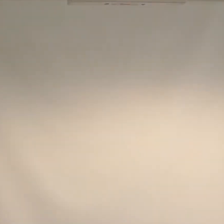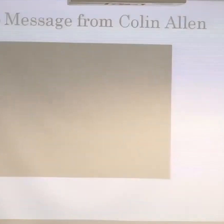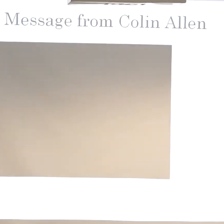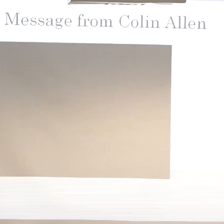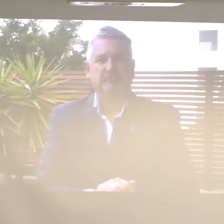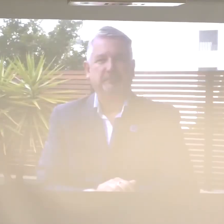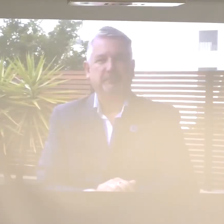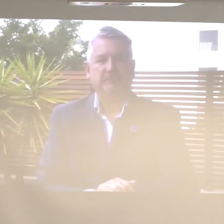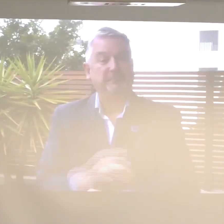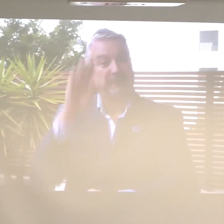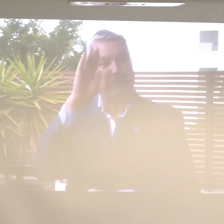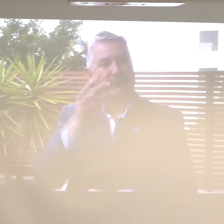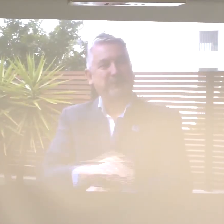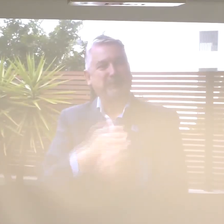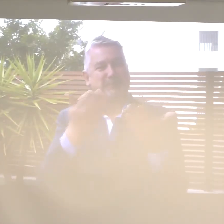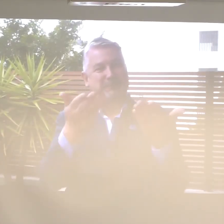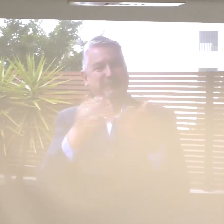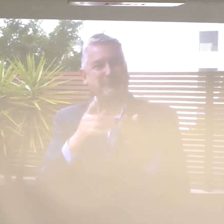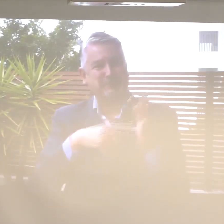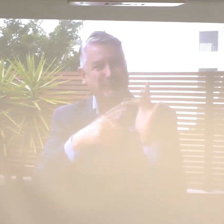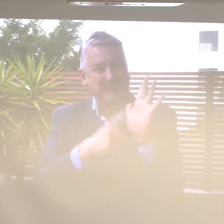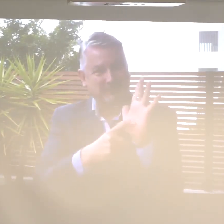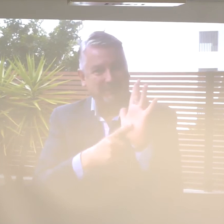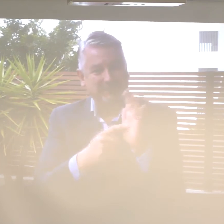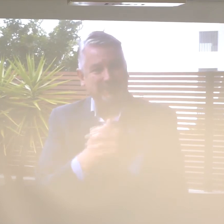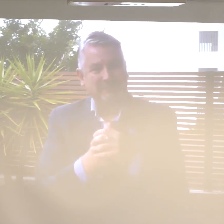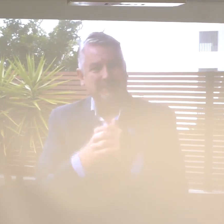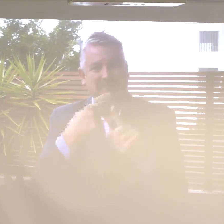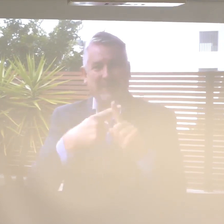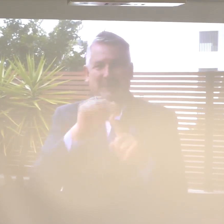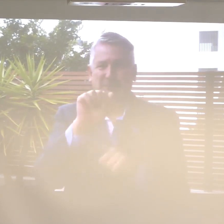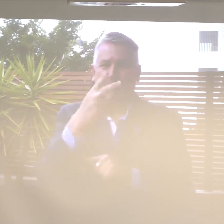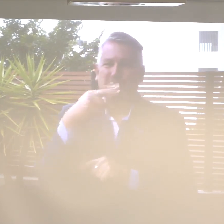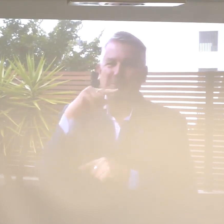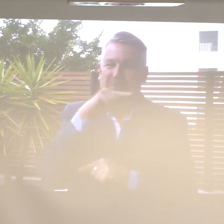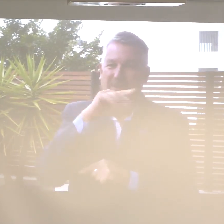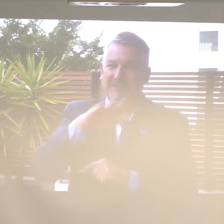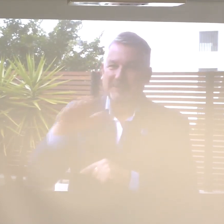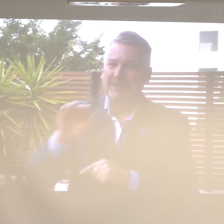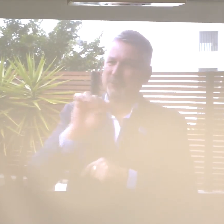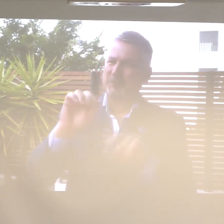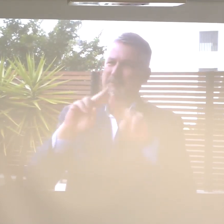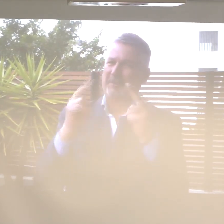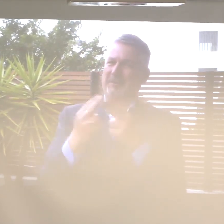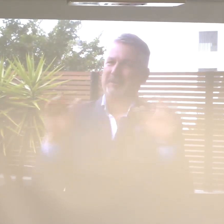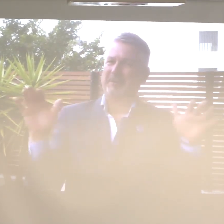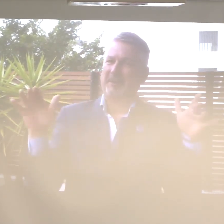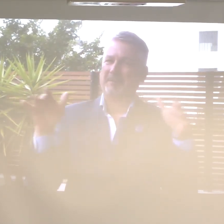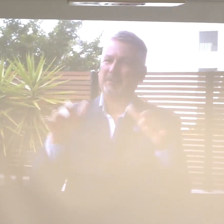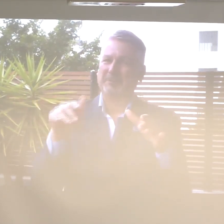an Australian who's also president of an international deaf organisation. Hello, Jill, your 2 sons and